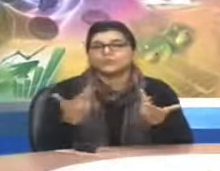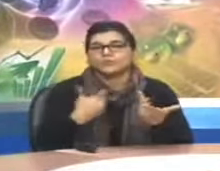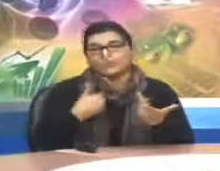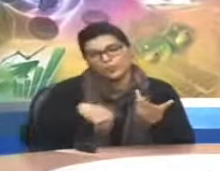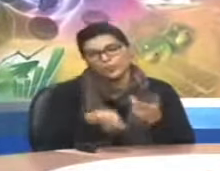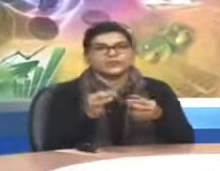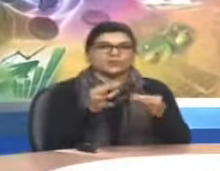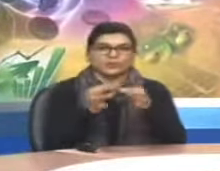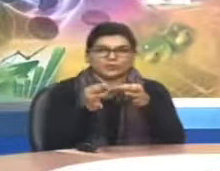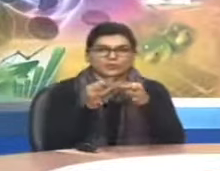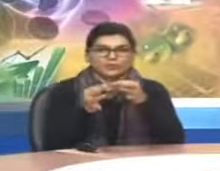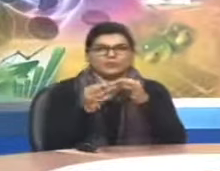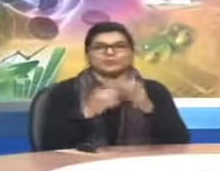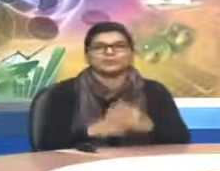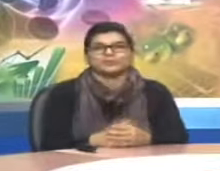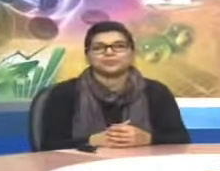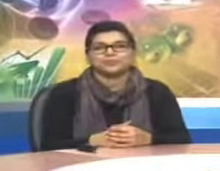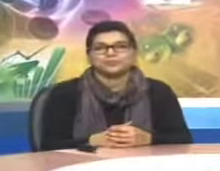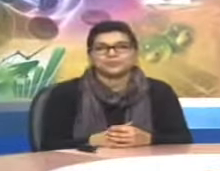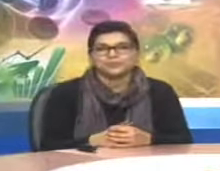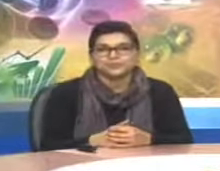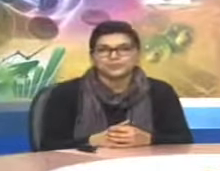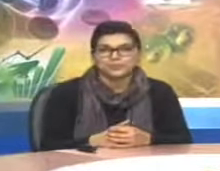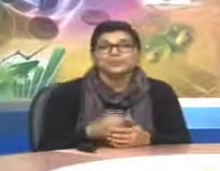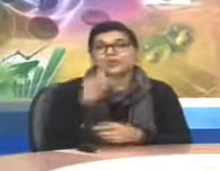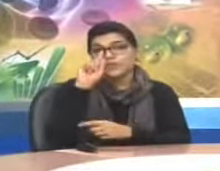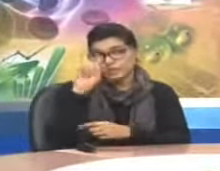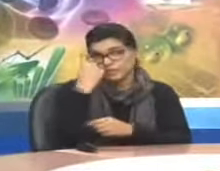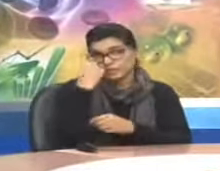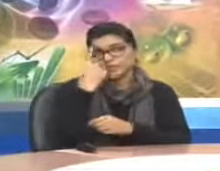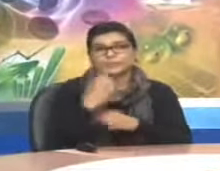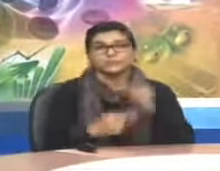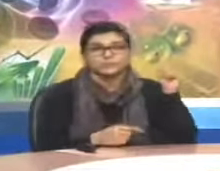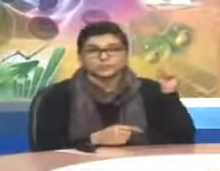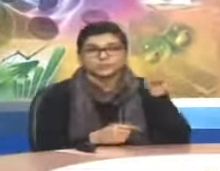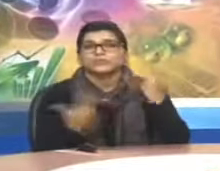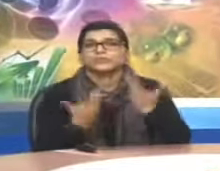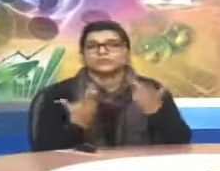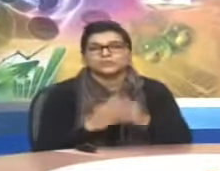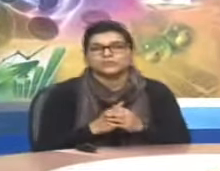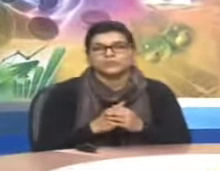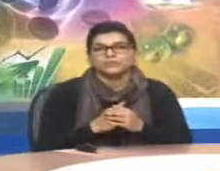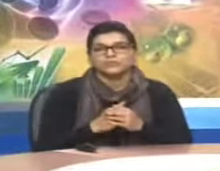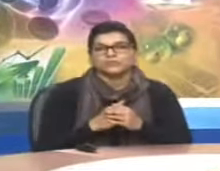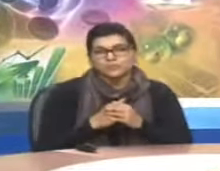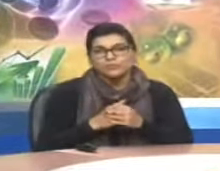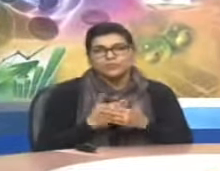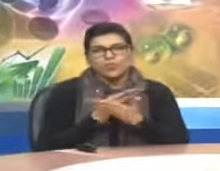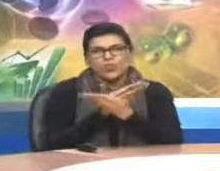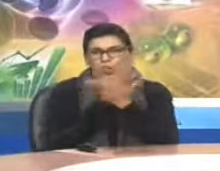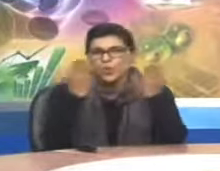There are different benefits. We would be discussing the different benefits of 3R. The first you can see on the screen